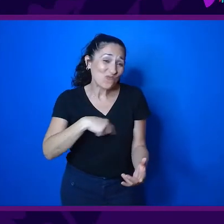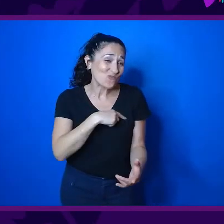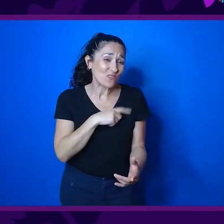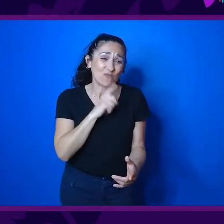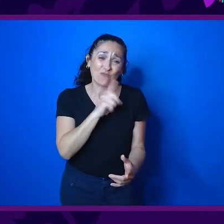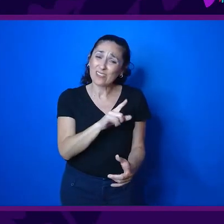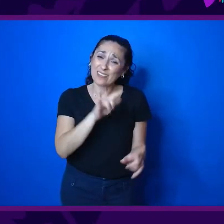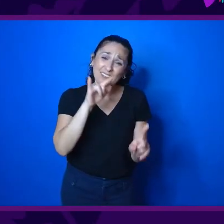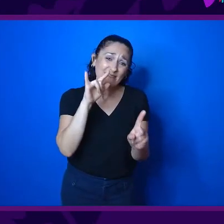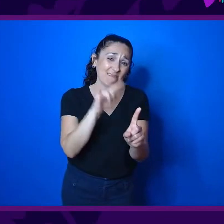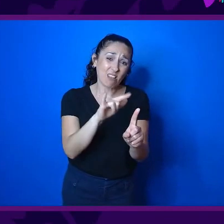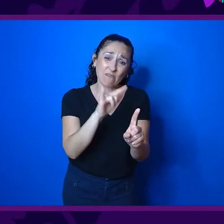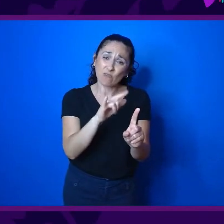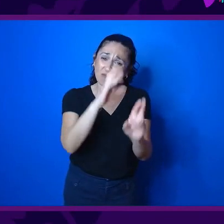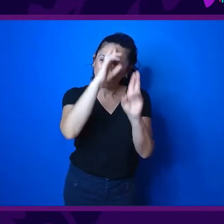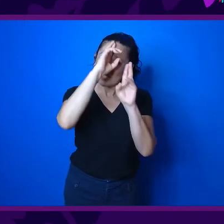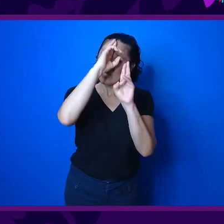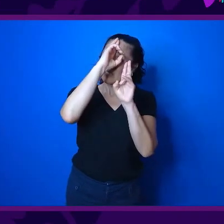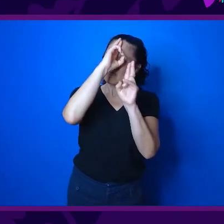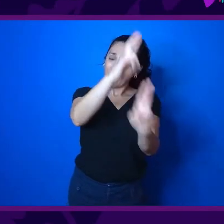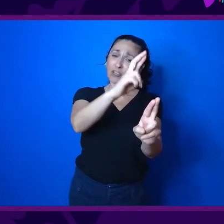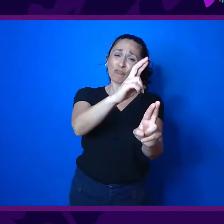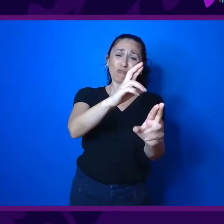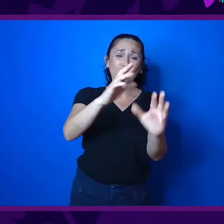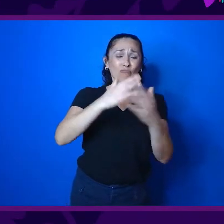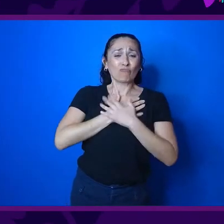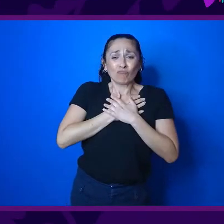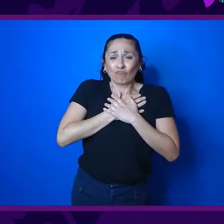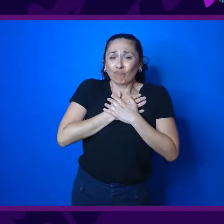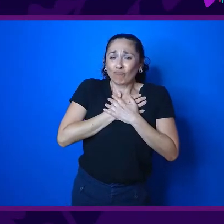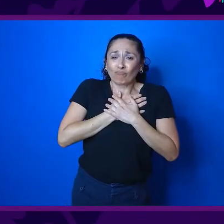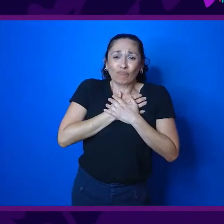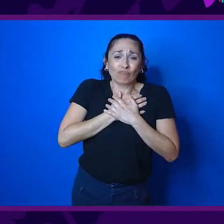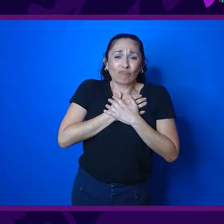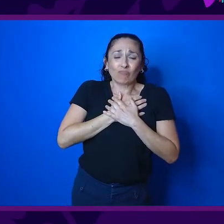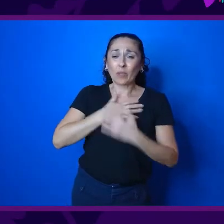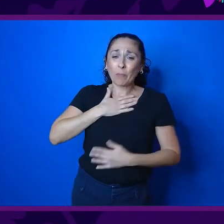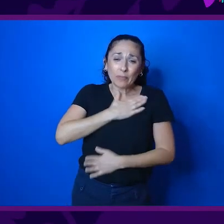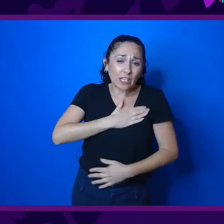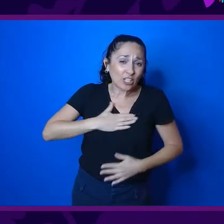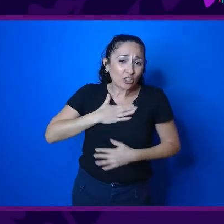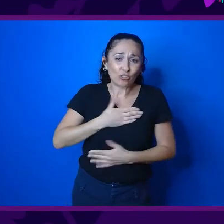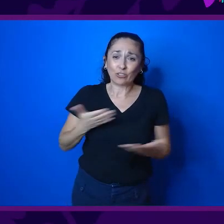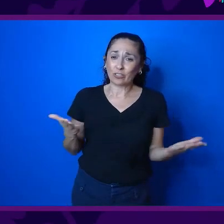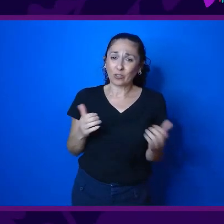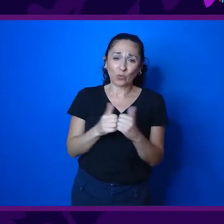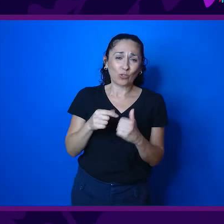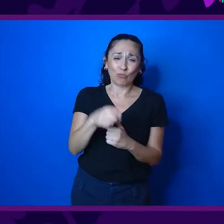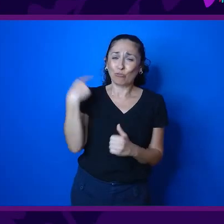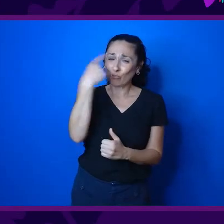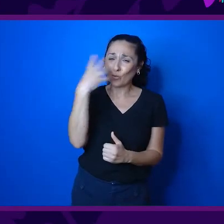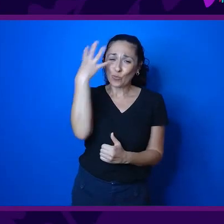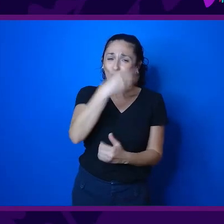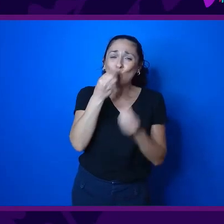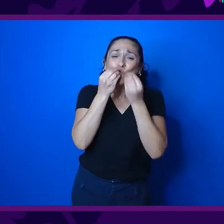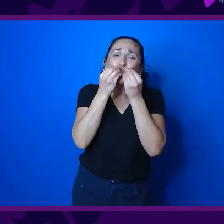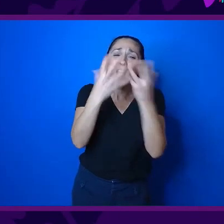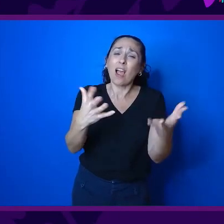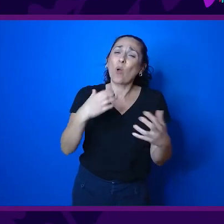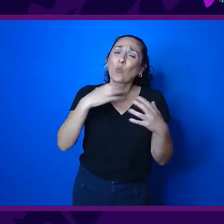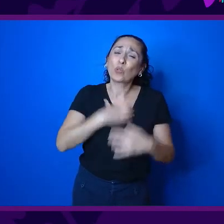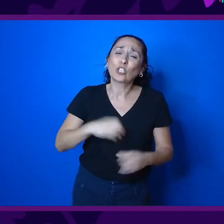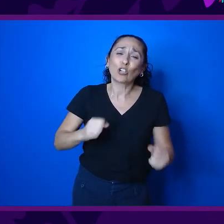and respect you and appreciate you, and it's just a pleasure to be here with you today. You look beautiful, and I wish I could hug you and